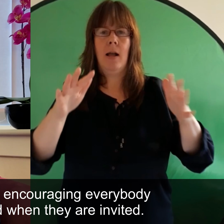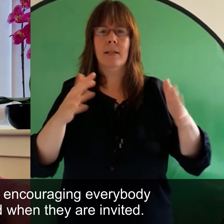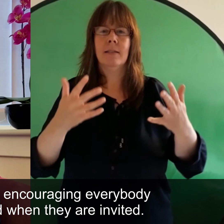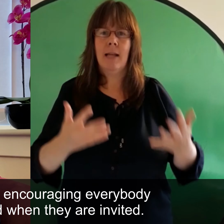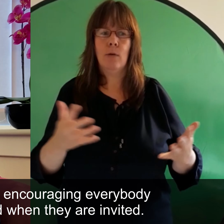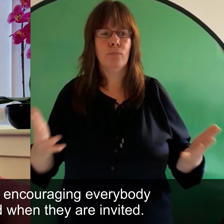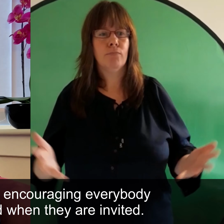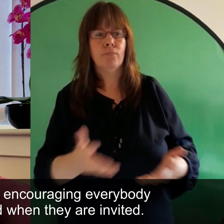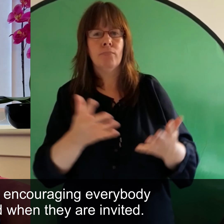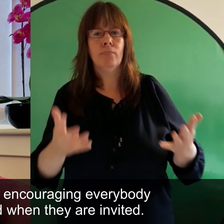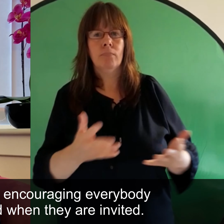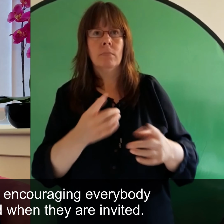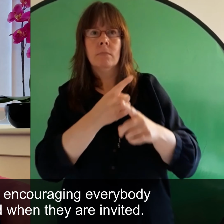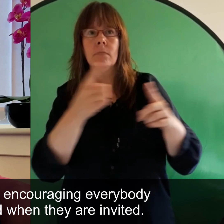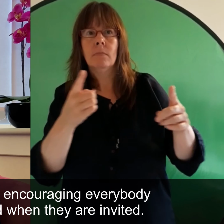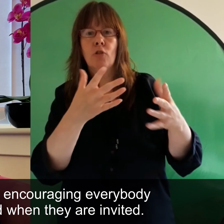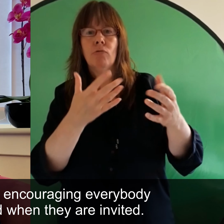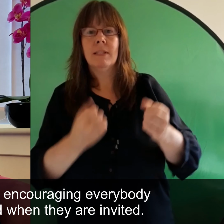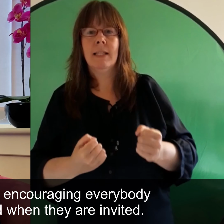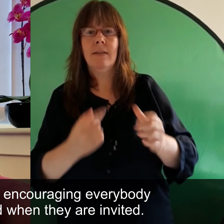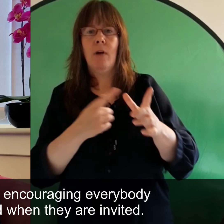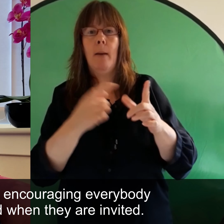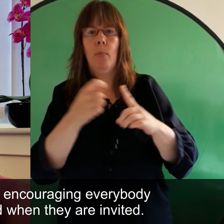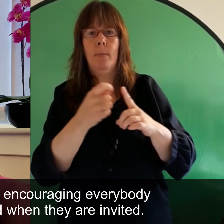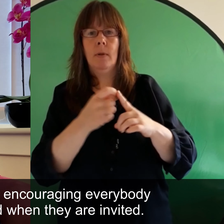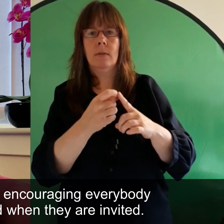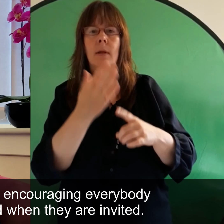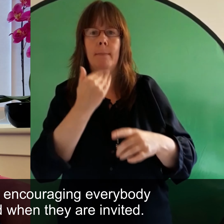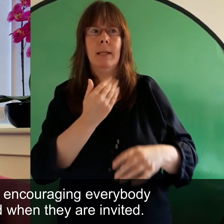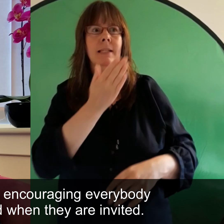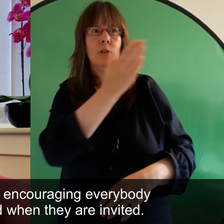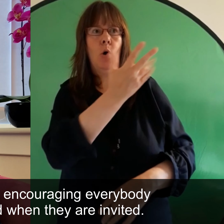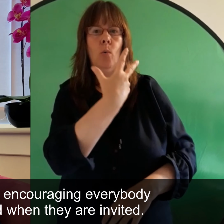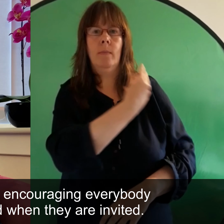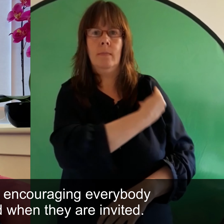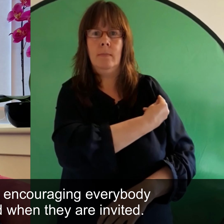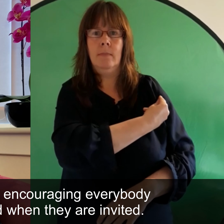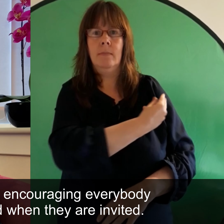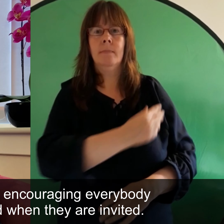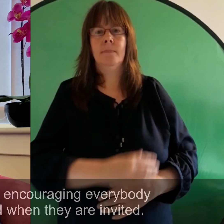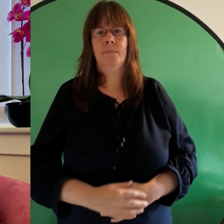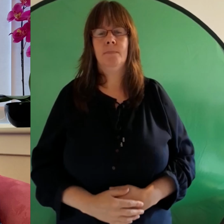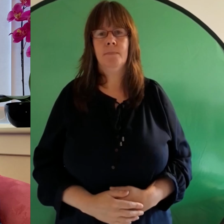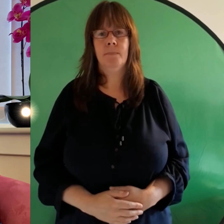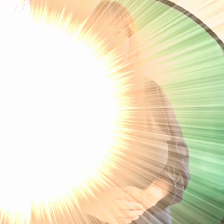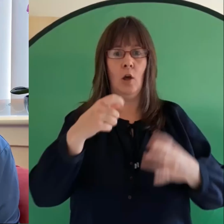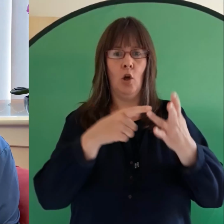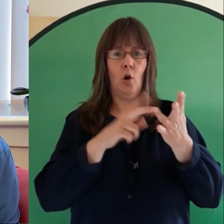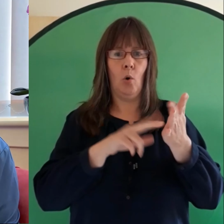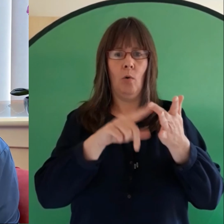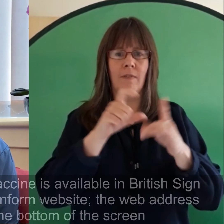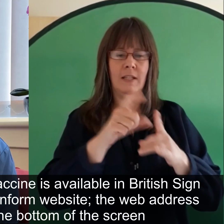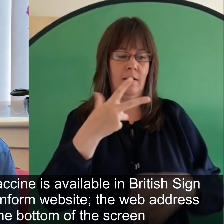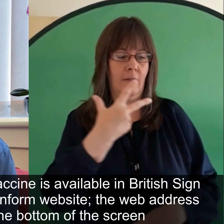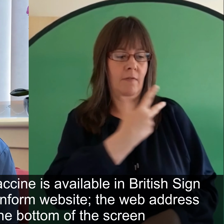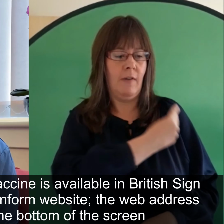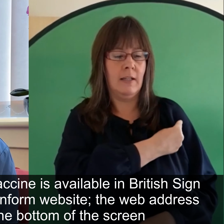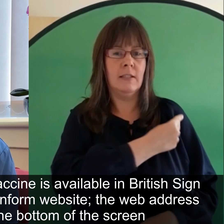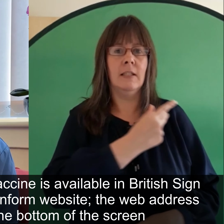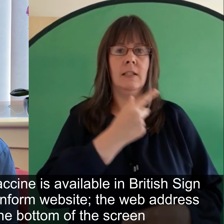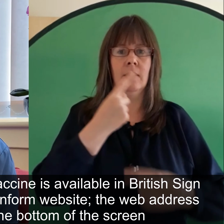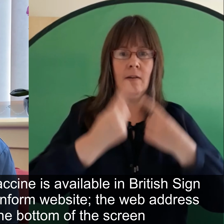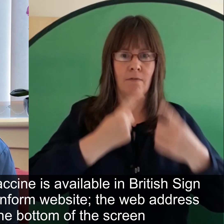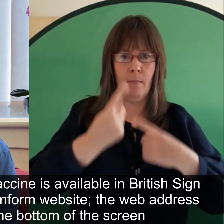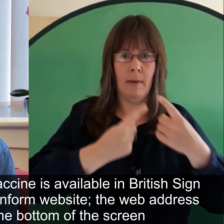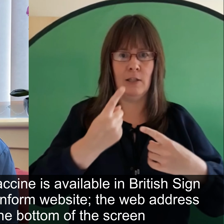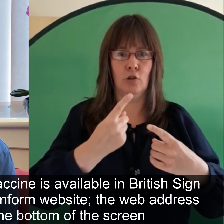NHS in Highland is encouraging everybody to get vaccinated when they are invited. Information about the vaccine